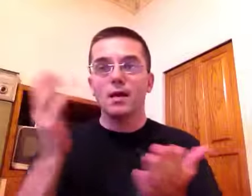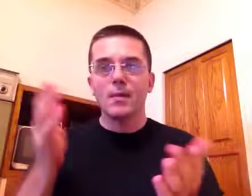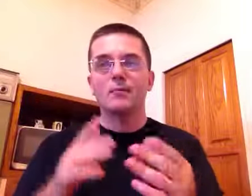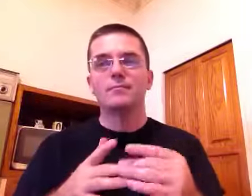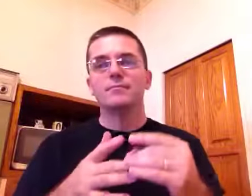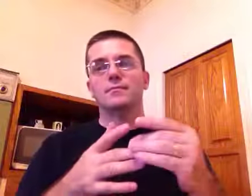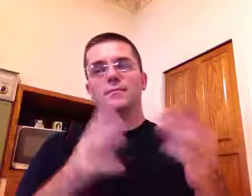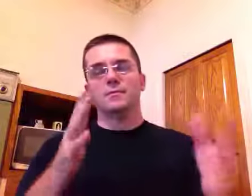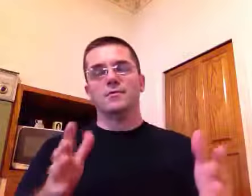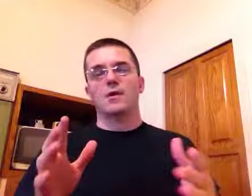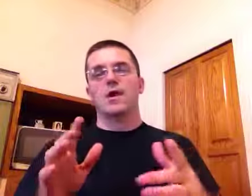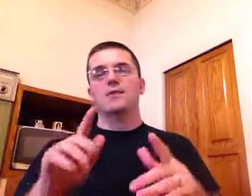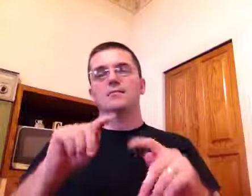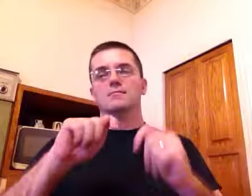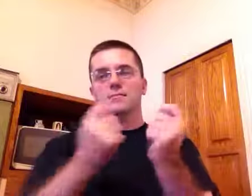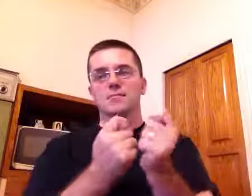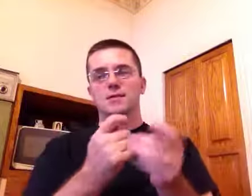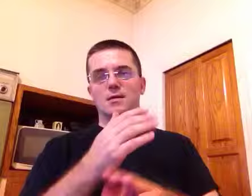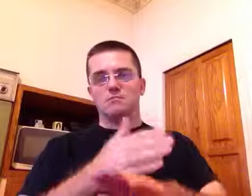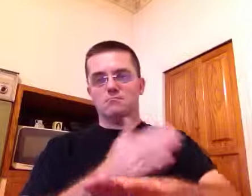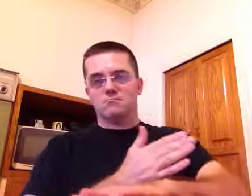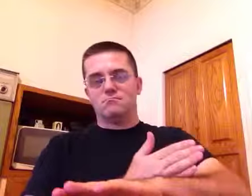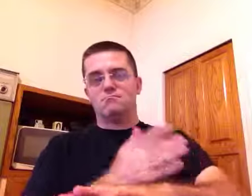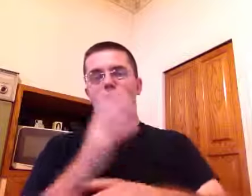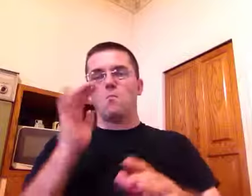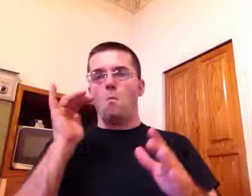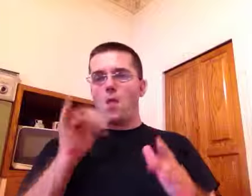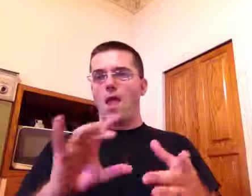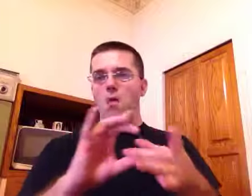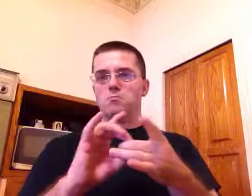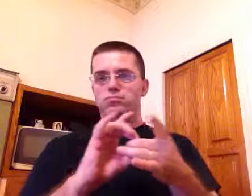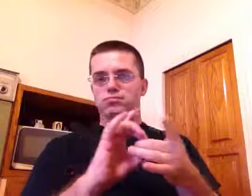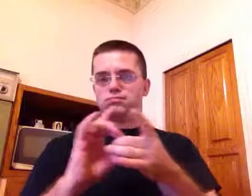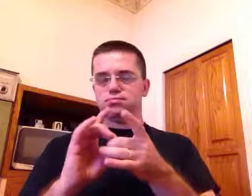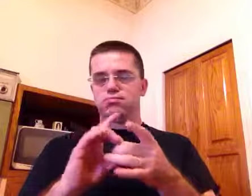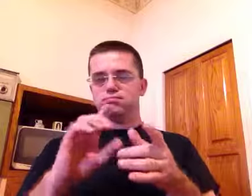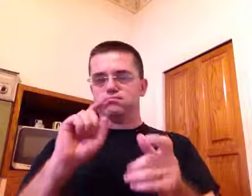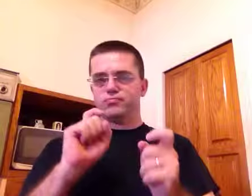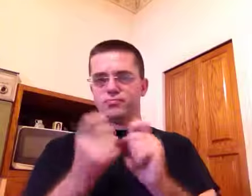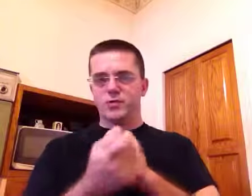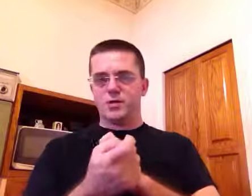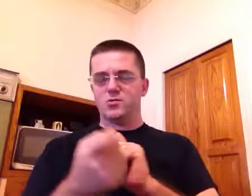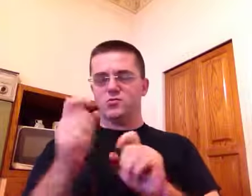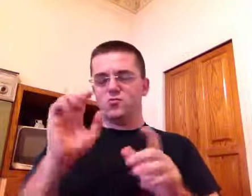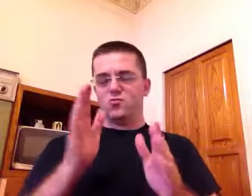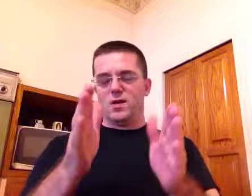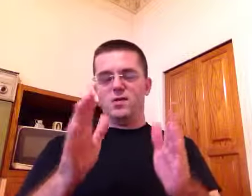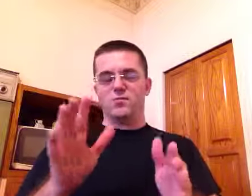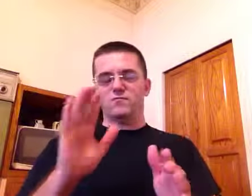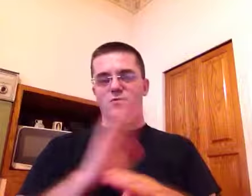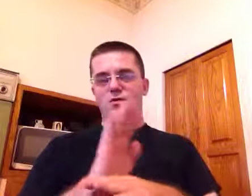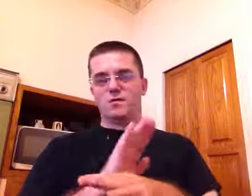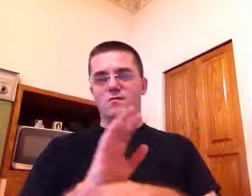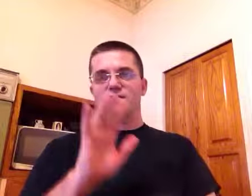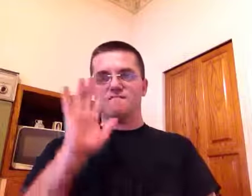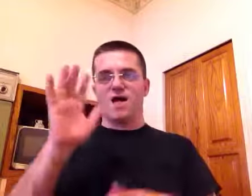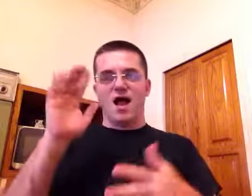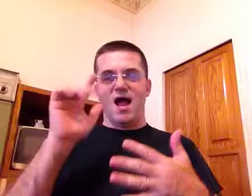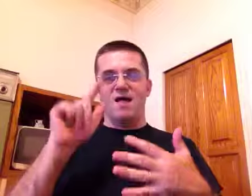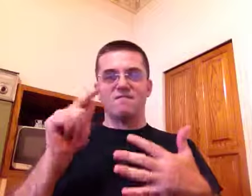and communication and all the key stuff you need to learn to change everything. John will be doing a thing called 5 Things Great Leaders Do in